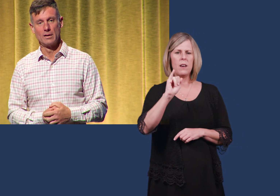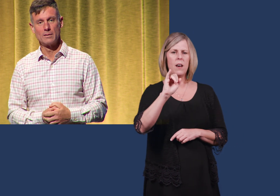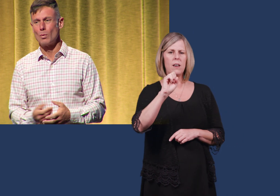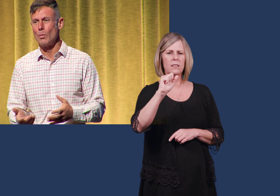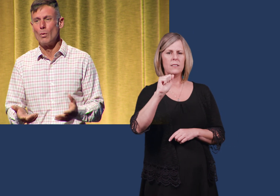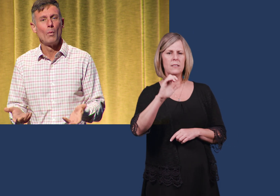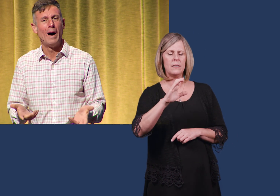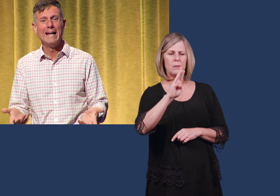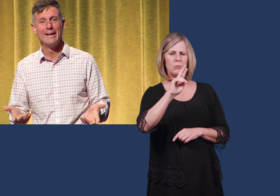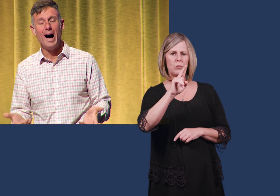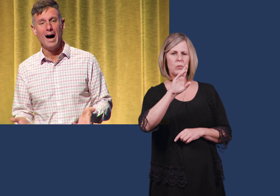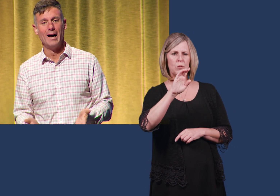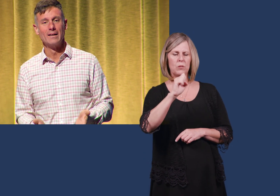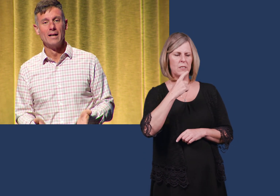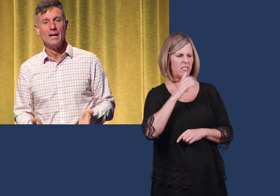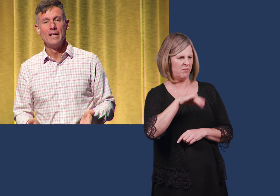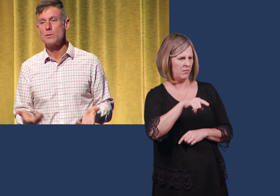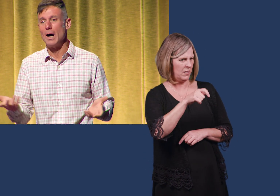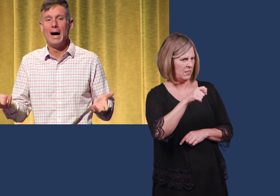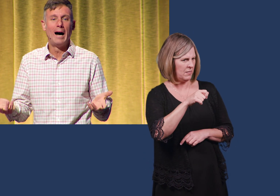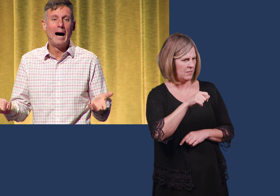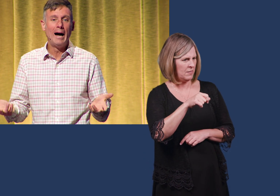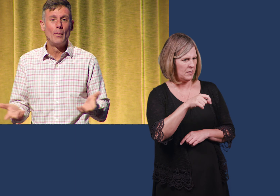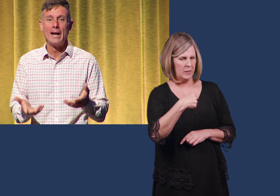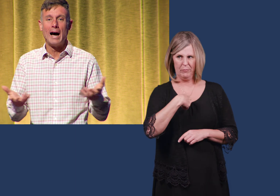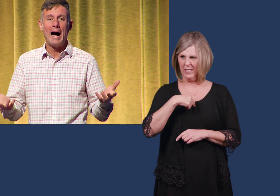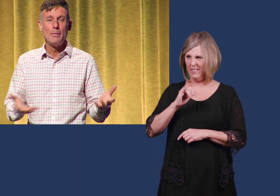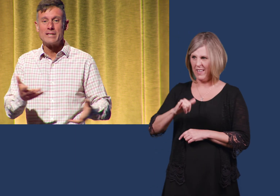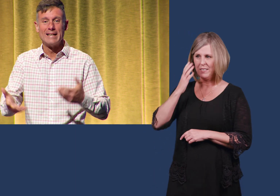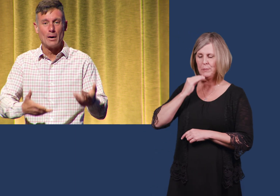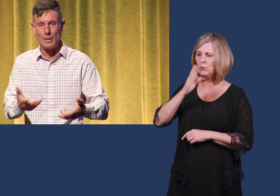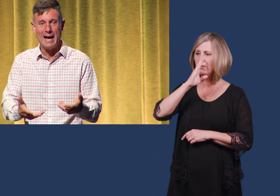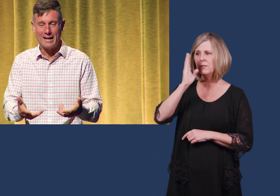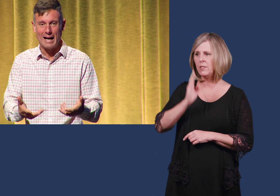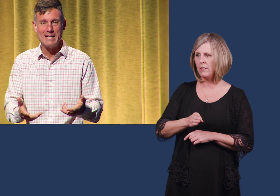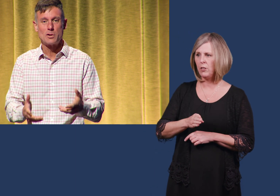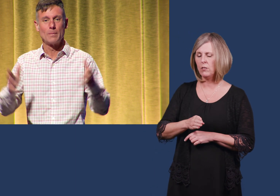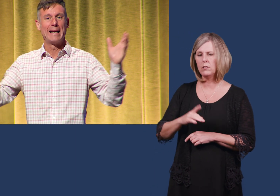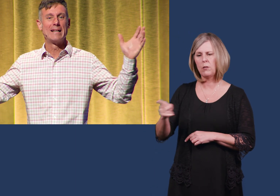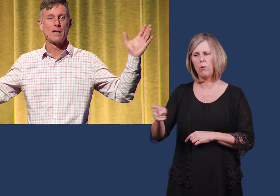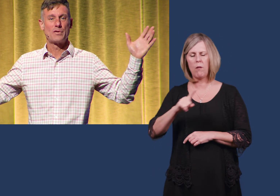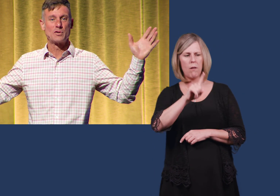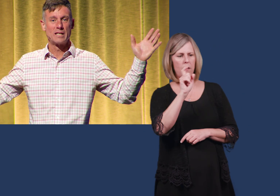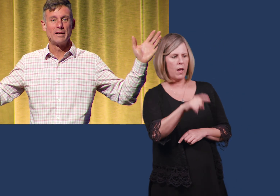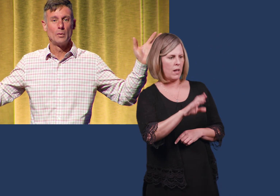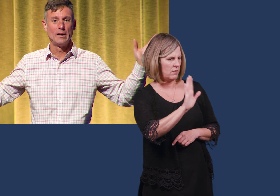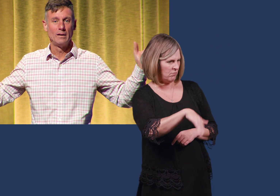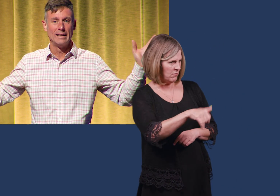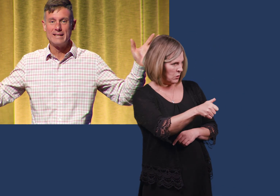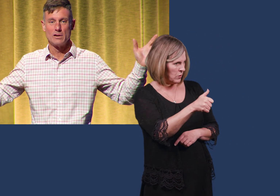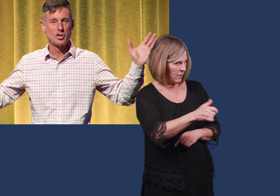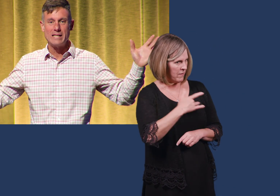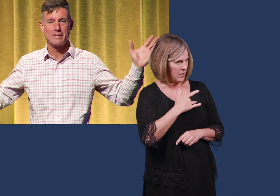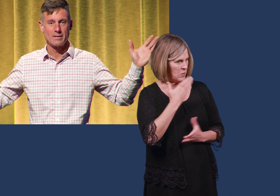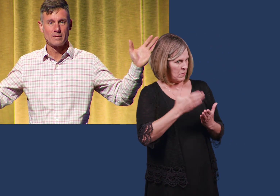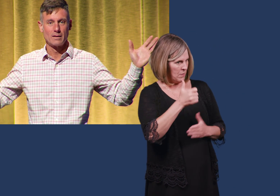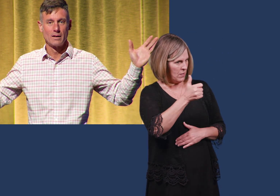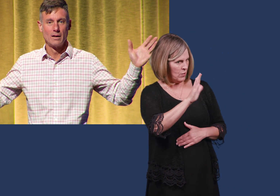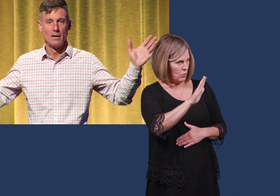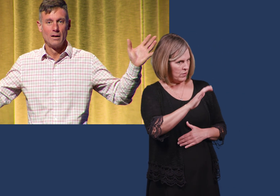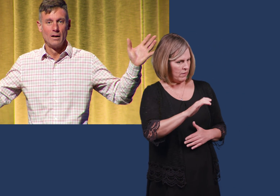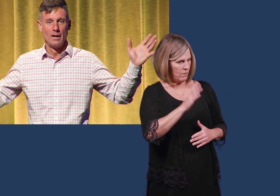never." He says, well, why not? And he goes, well, I when I was in that wreck, I just took my hands off the steering wheel and yelled,